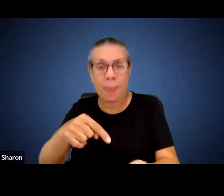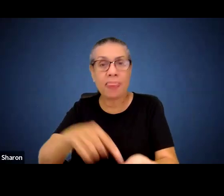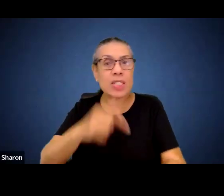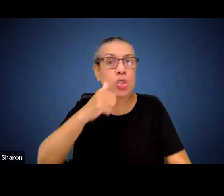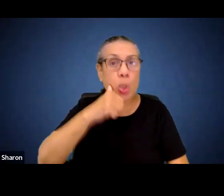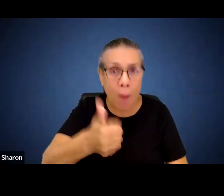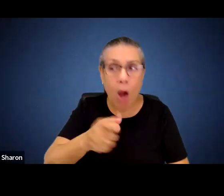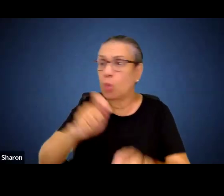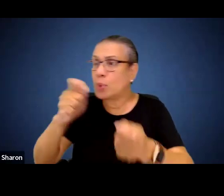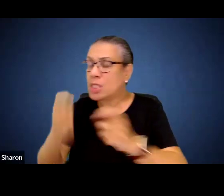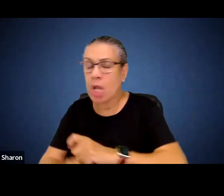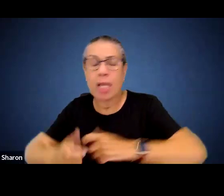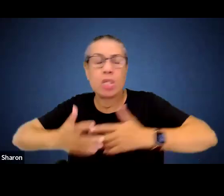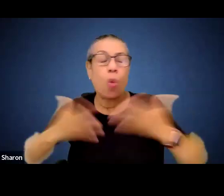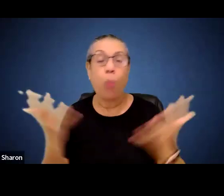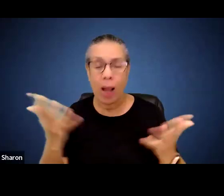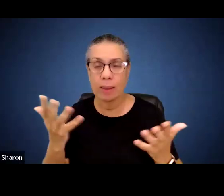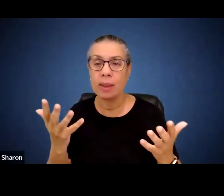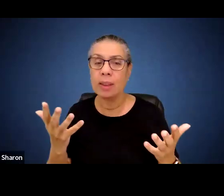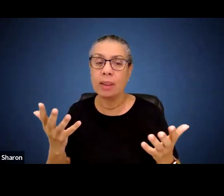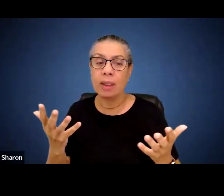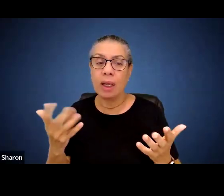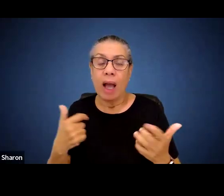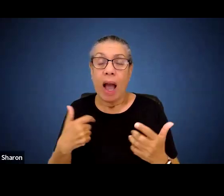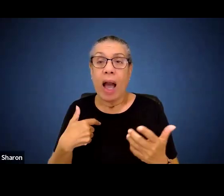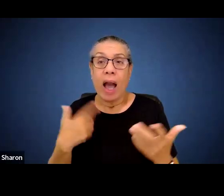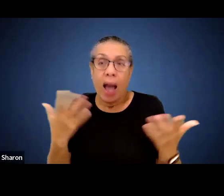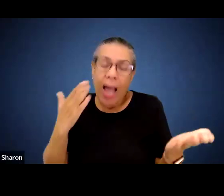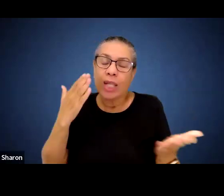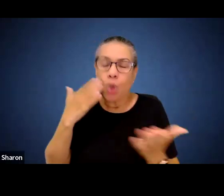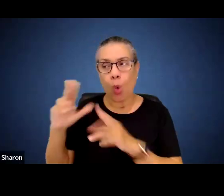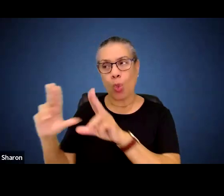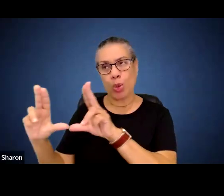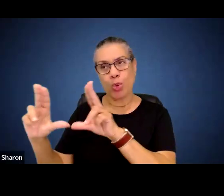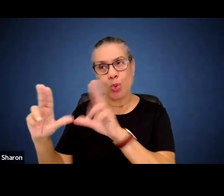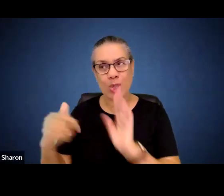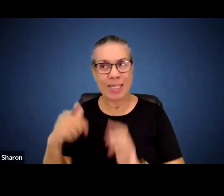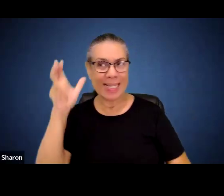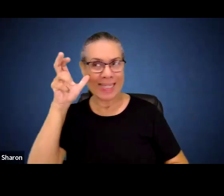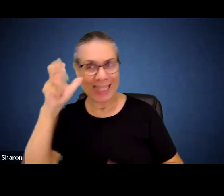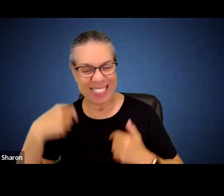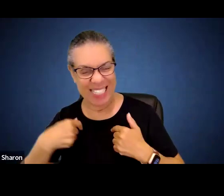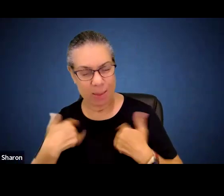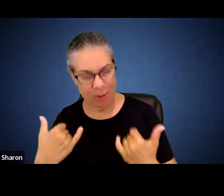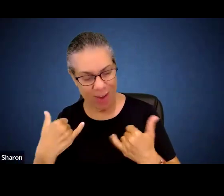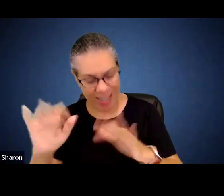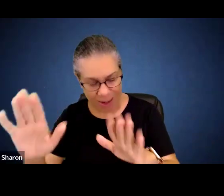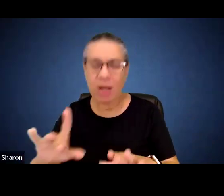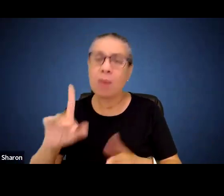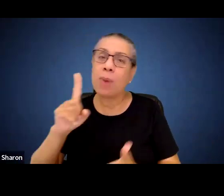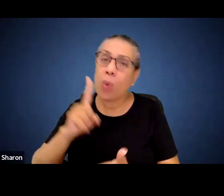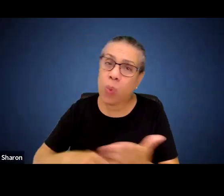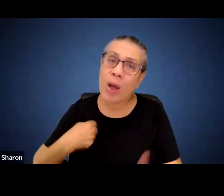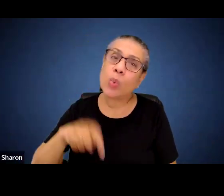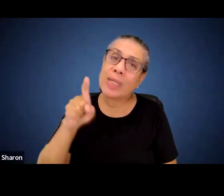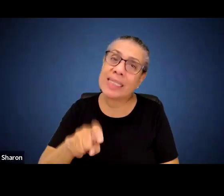need to do this, I don't care. I'm not, you know, I know the union is listening, but I'm just saying, what do we truly need